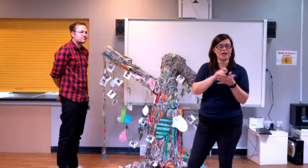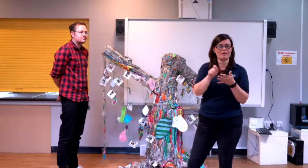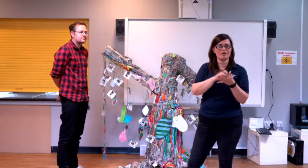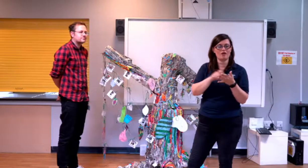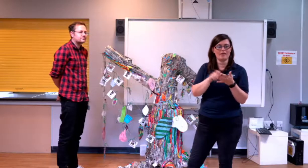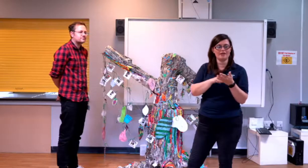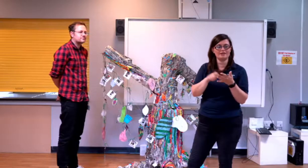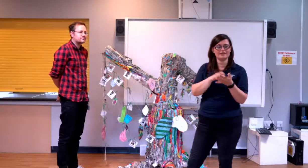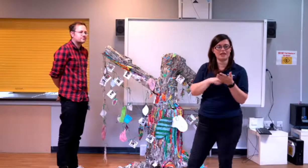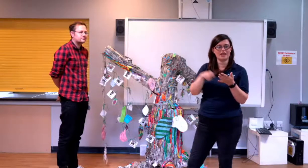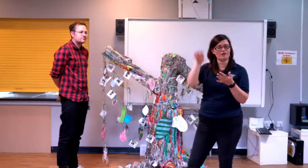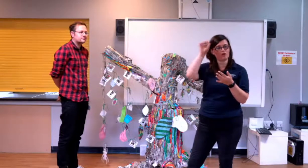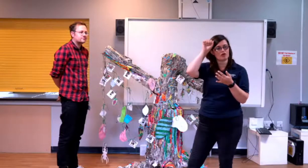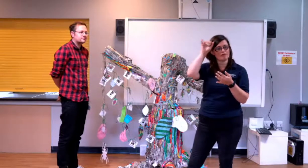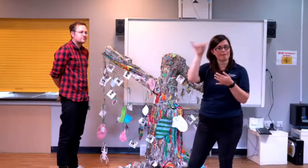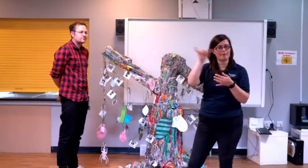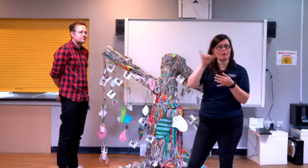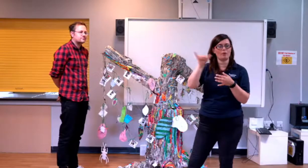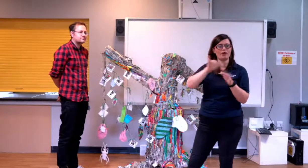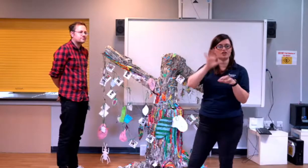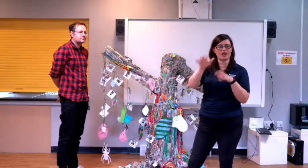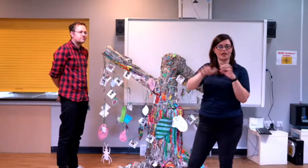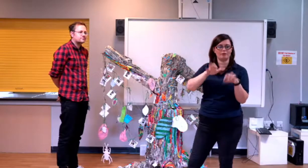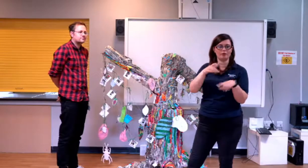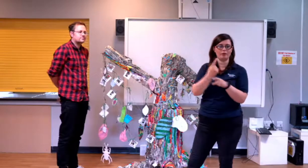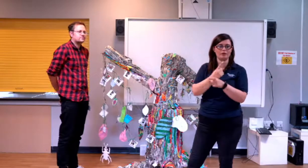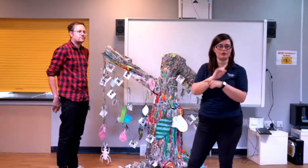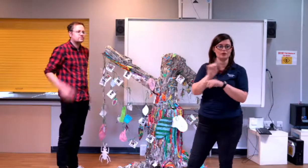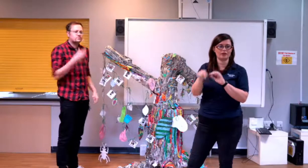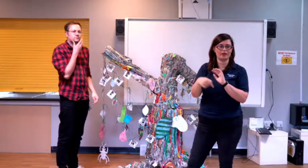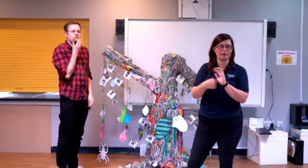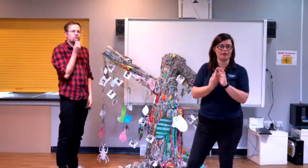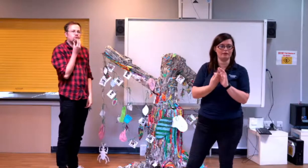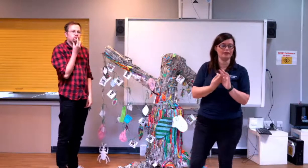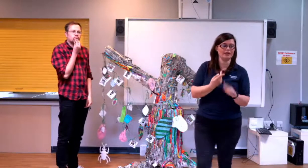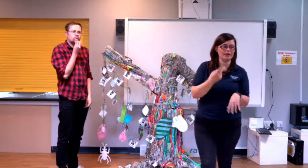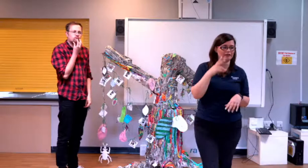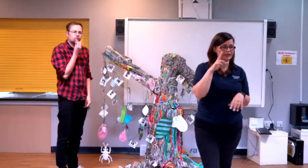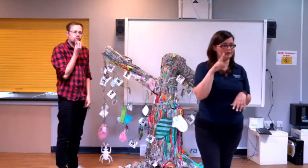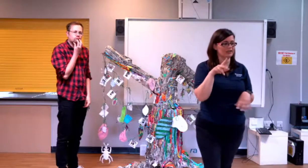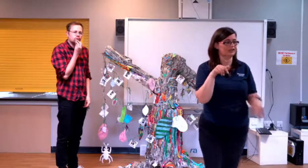the comments, see if you can remember which animal we were talking about. I'm going to have a look.